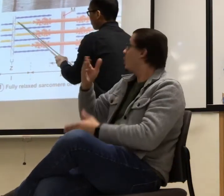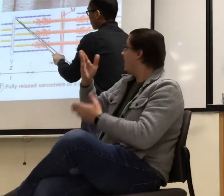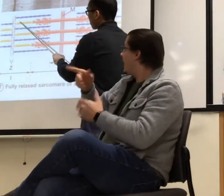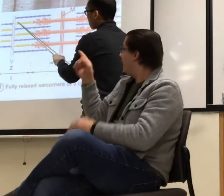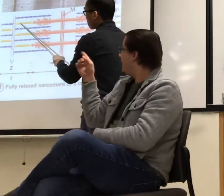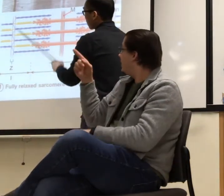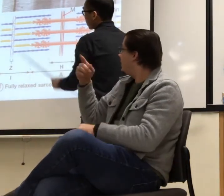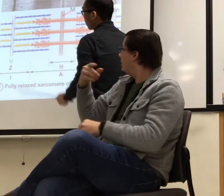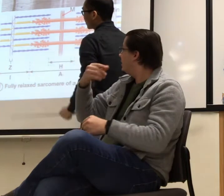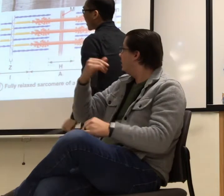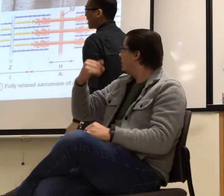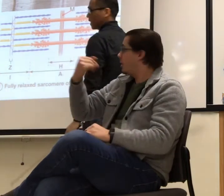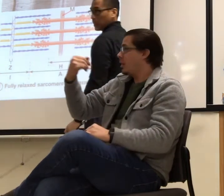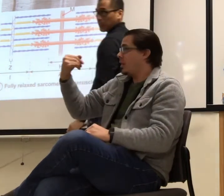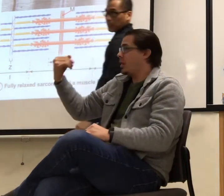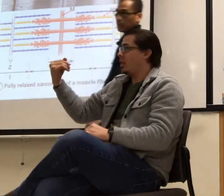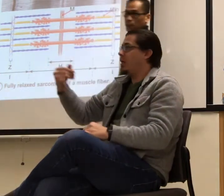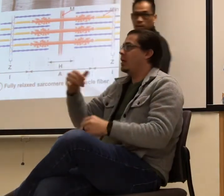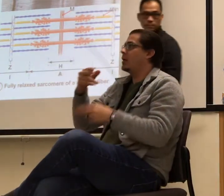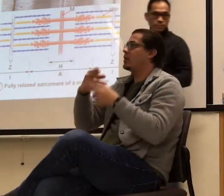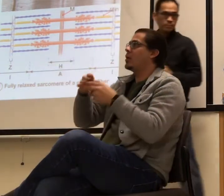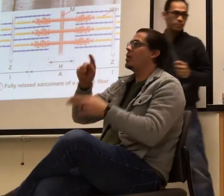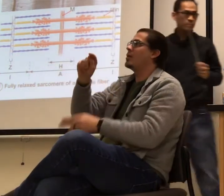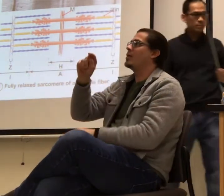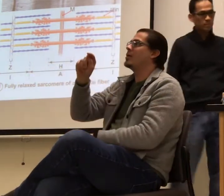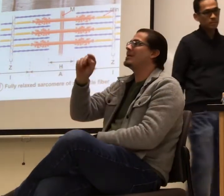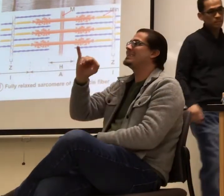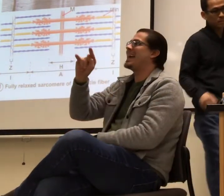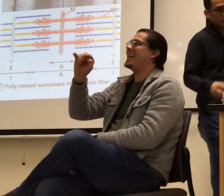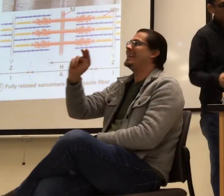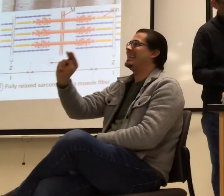end called titin.